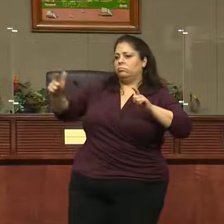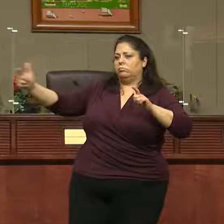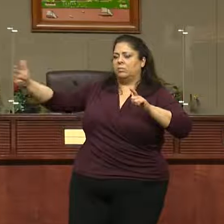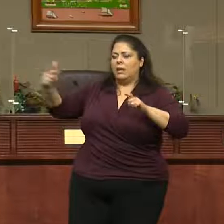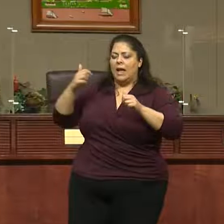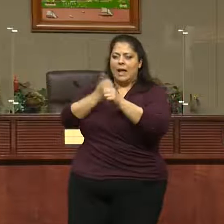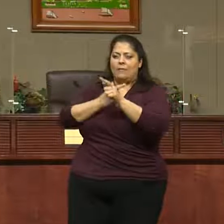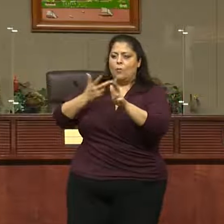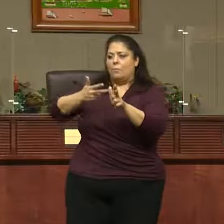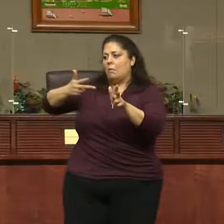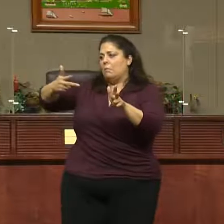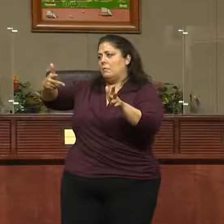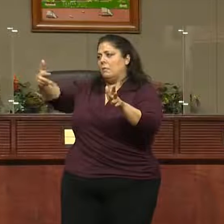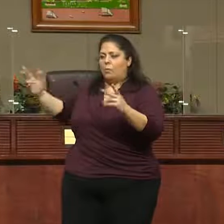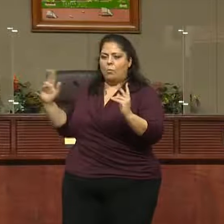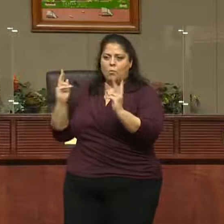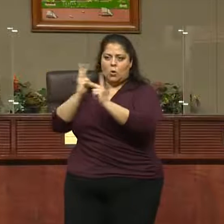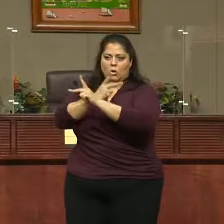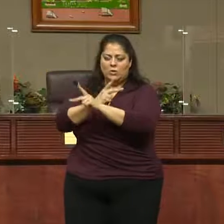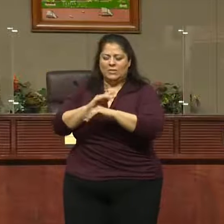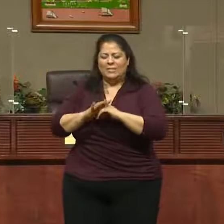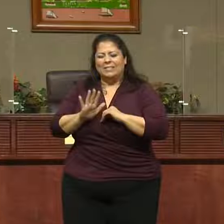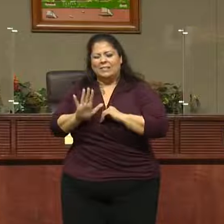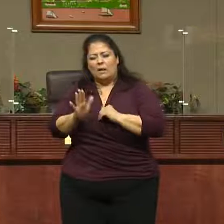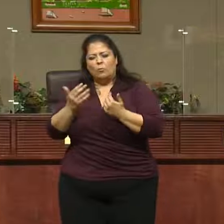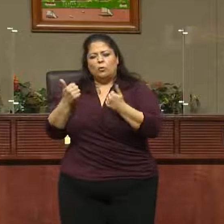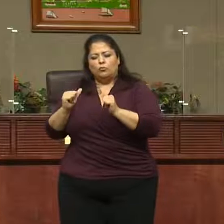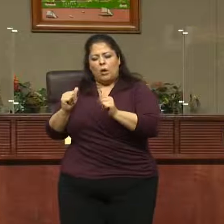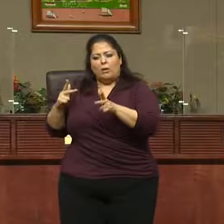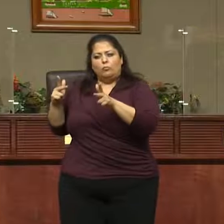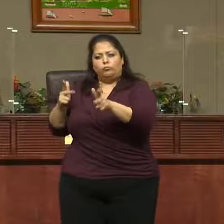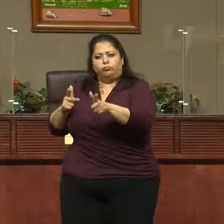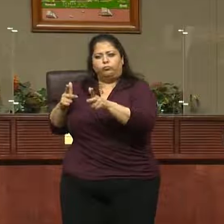backs everything. So we are trying to